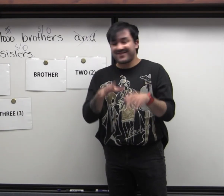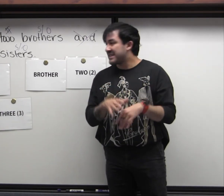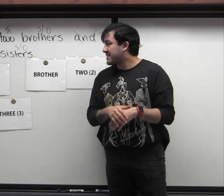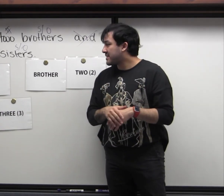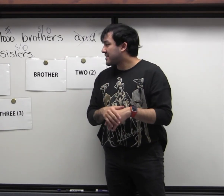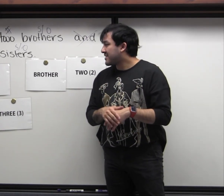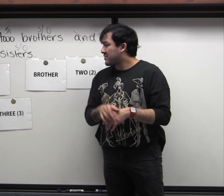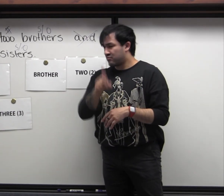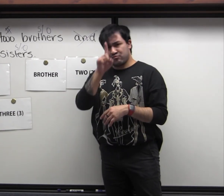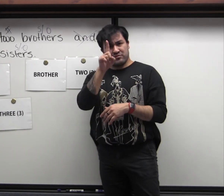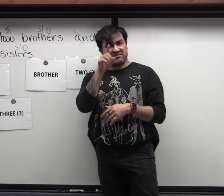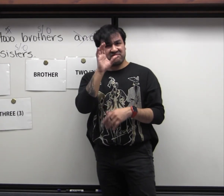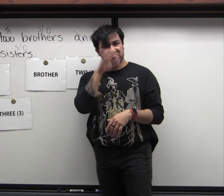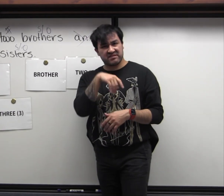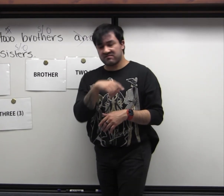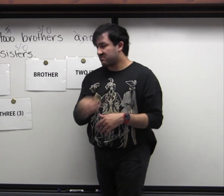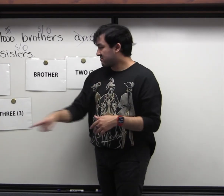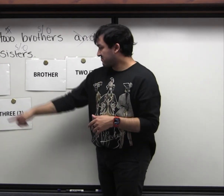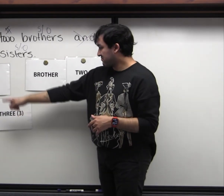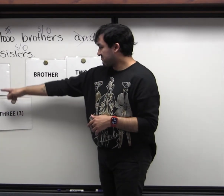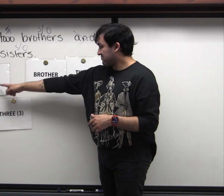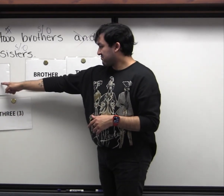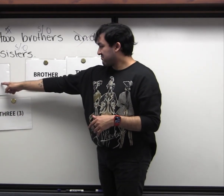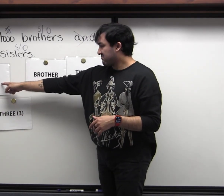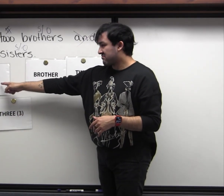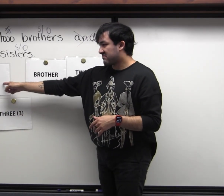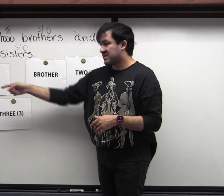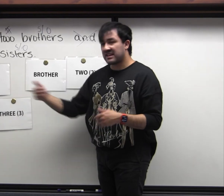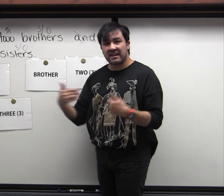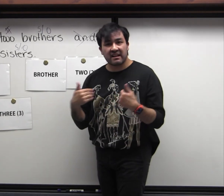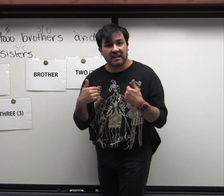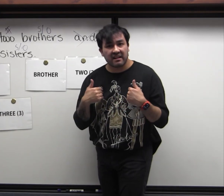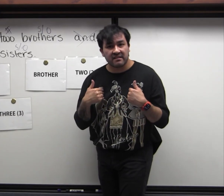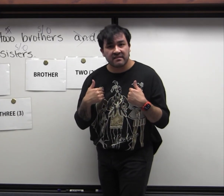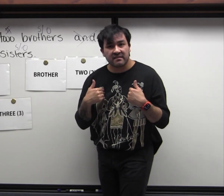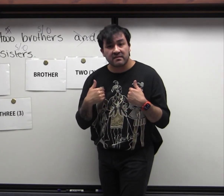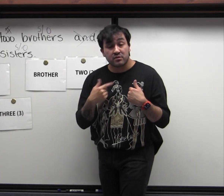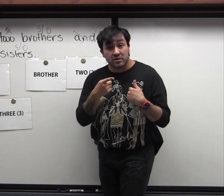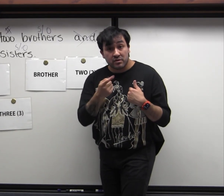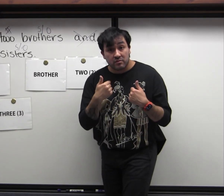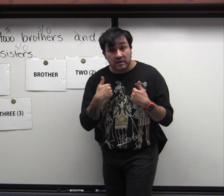ahead, we've done that, and let's go ahead and finish this up. But wait a minute. Have